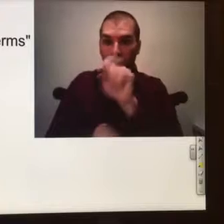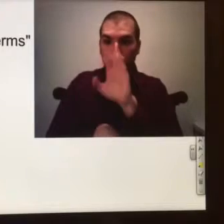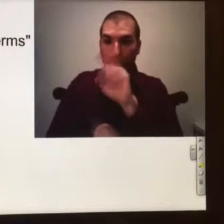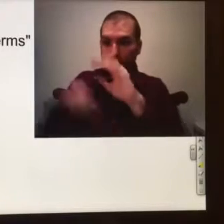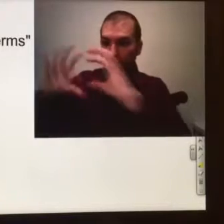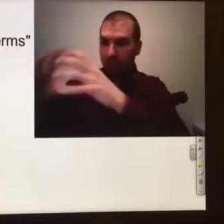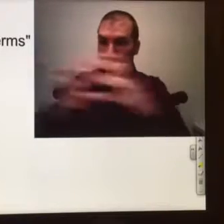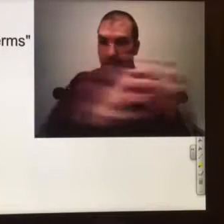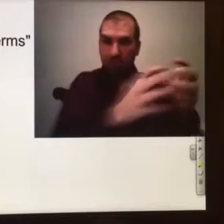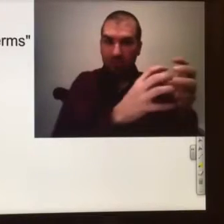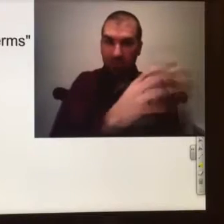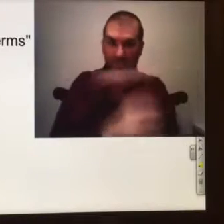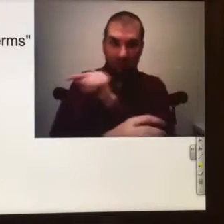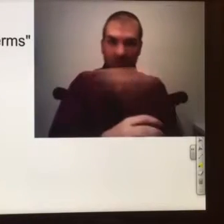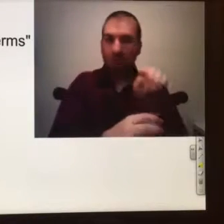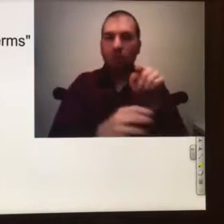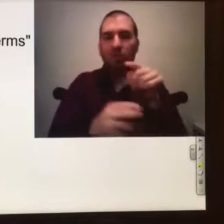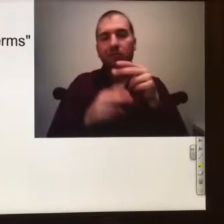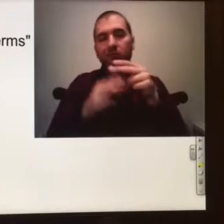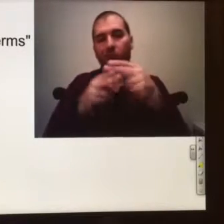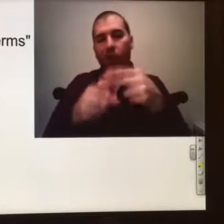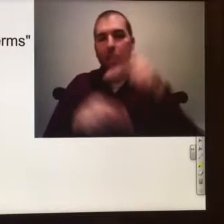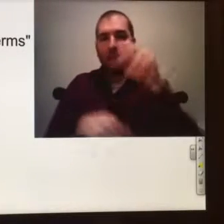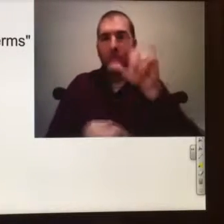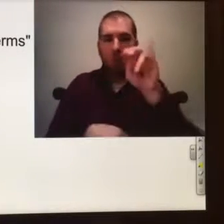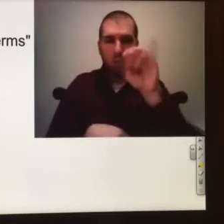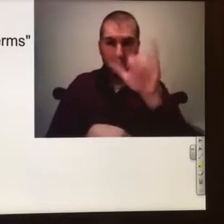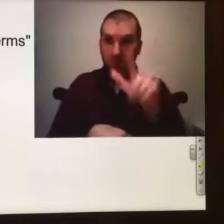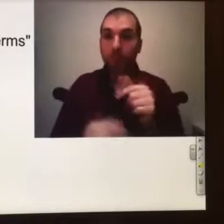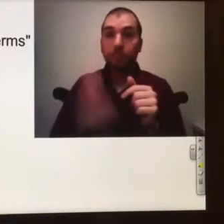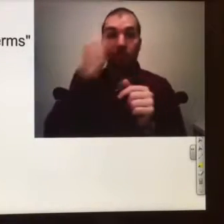Polynomial is a very broad term,